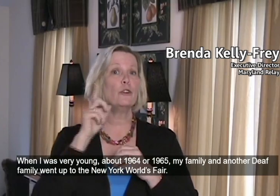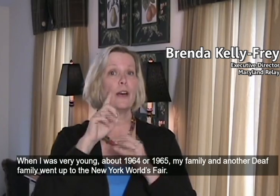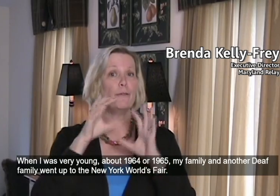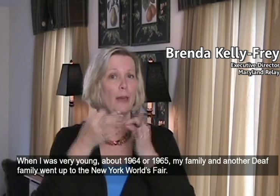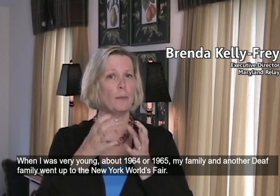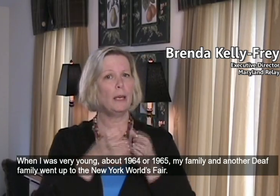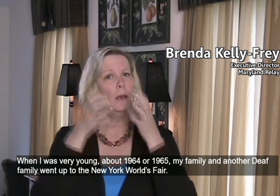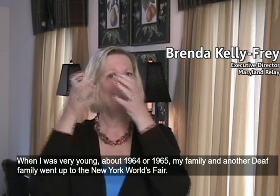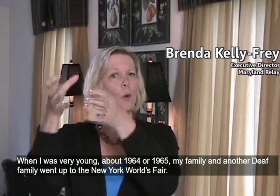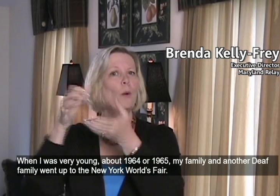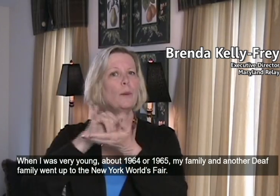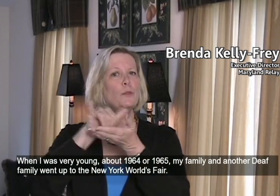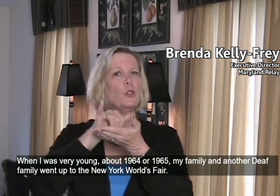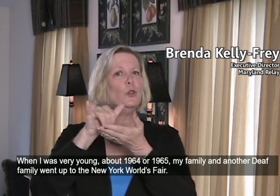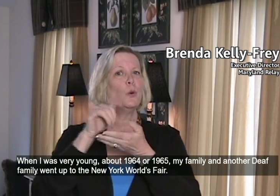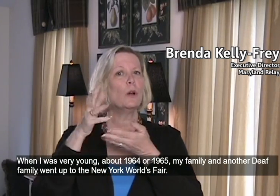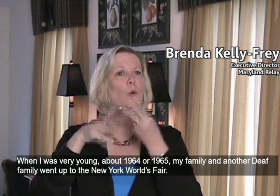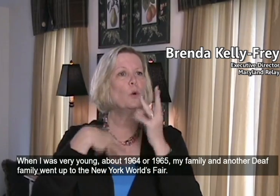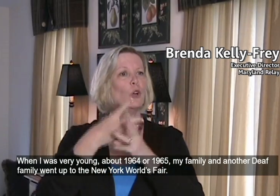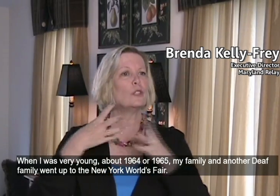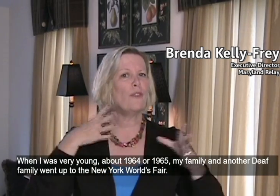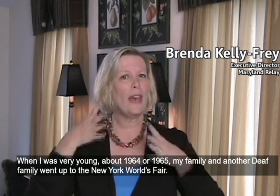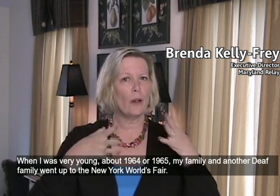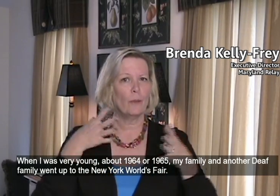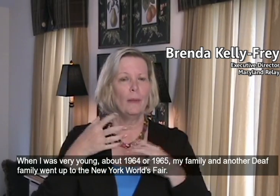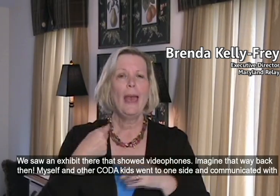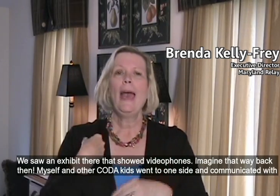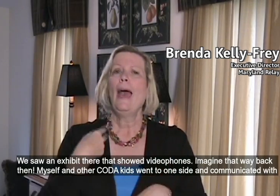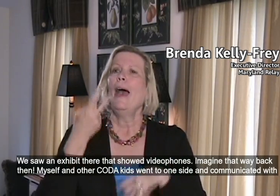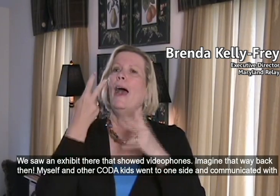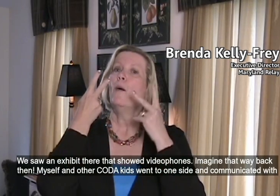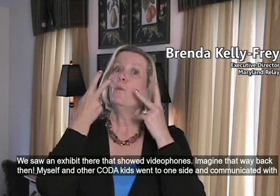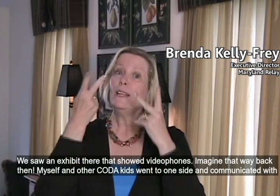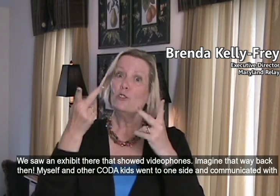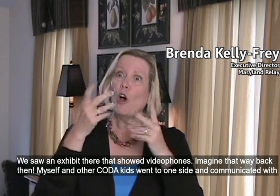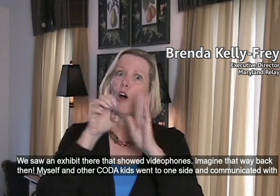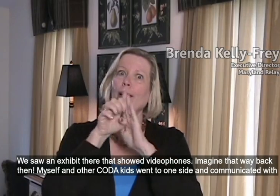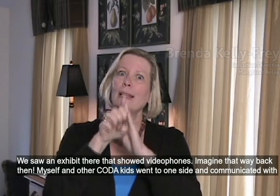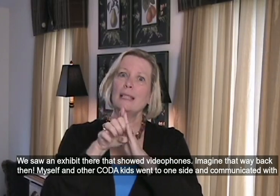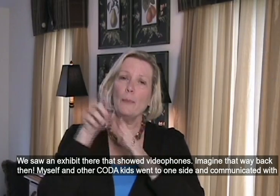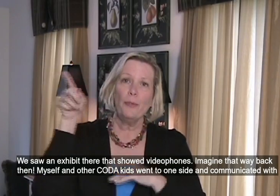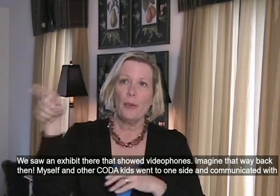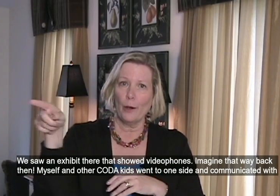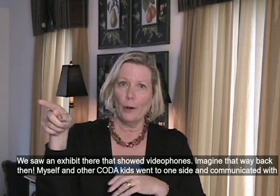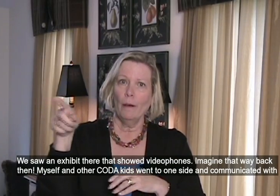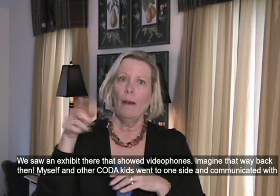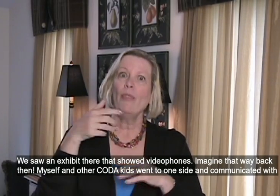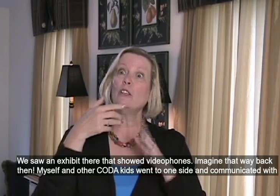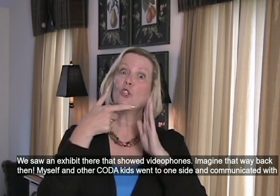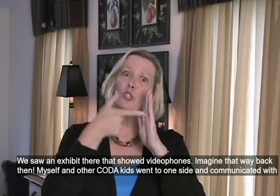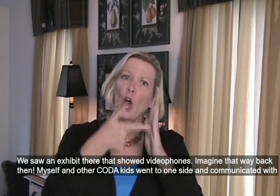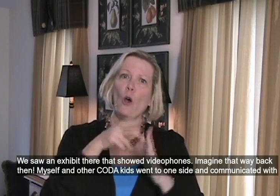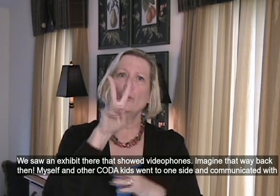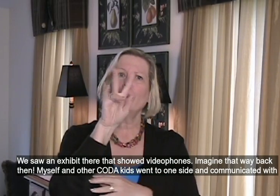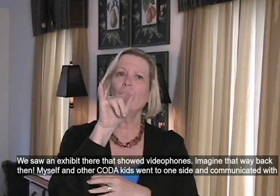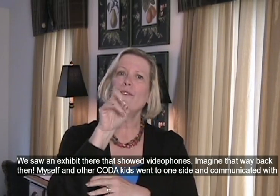deaf family went up to the New York World's Fair. And we saw an exhibit there that showed